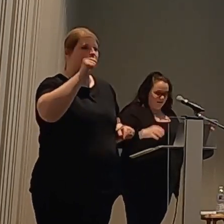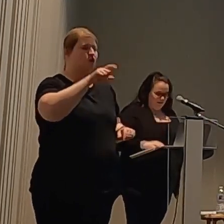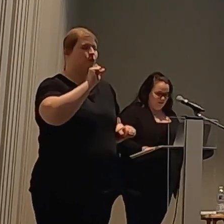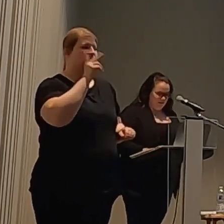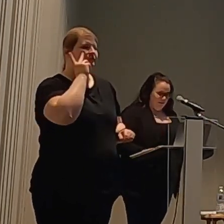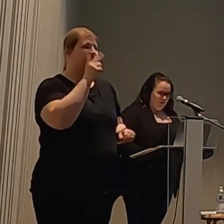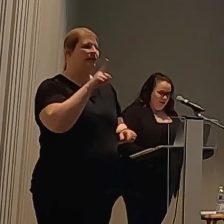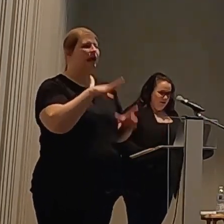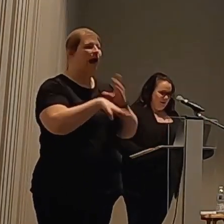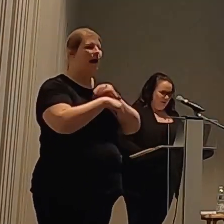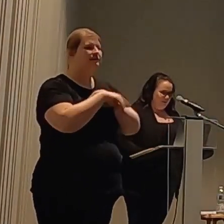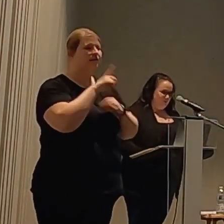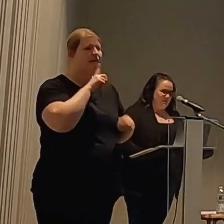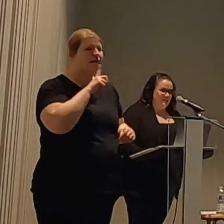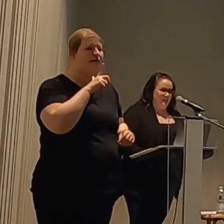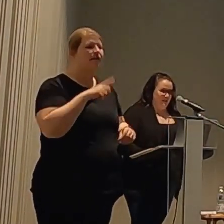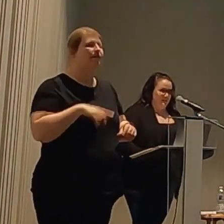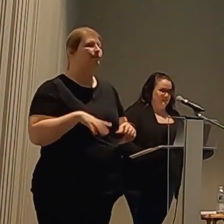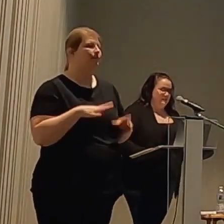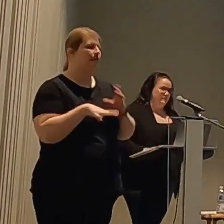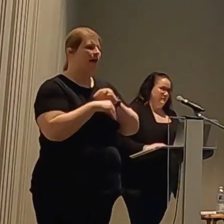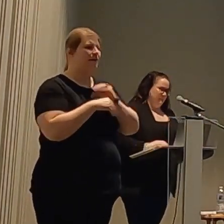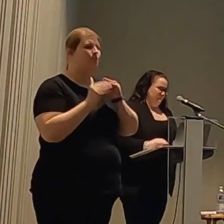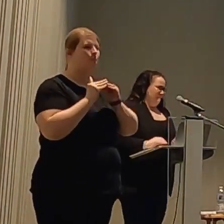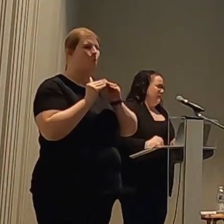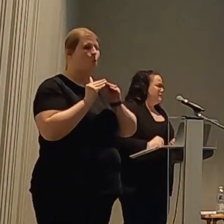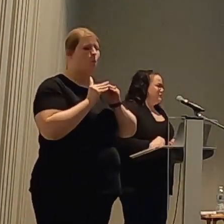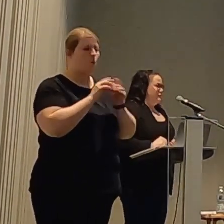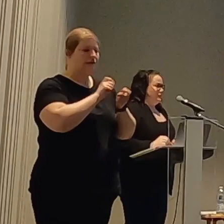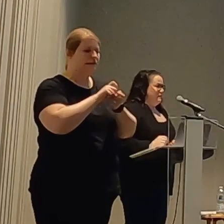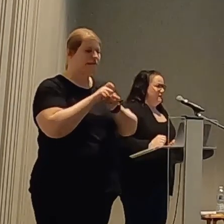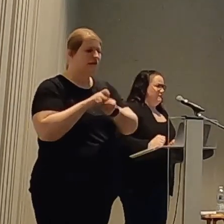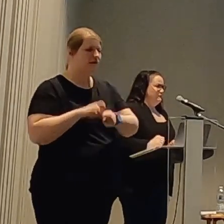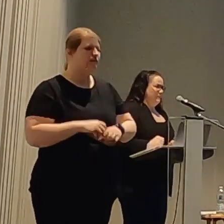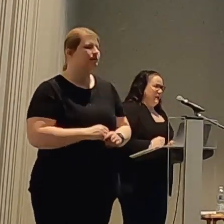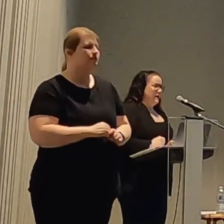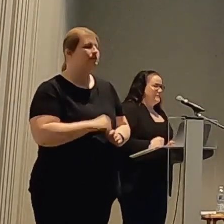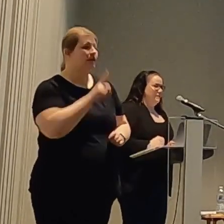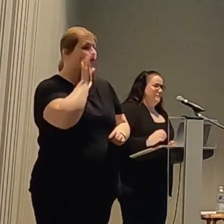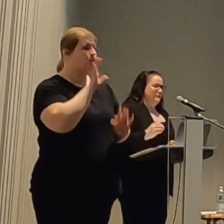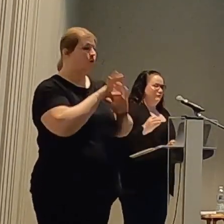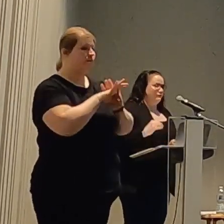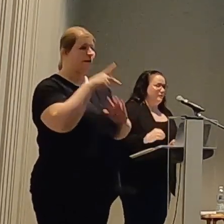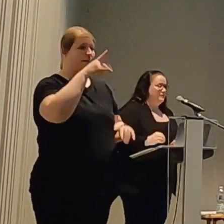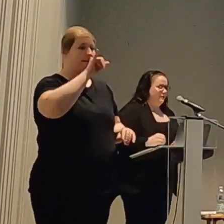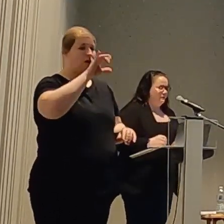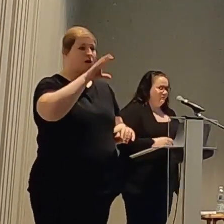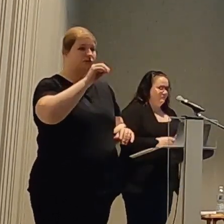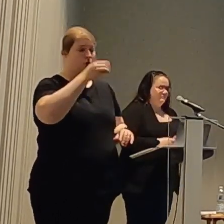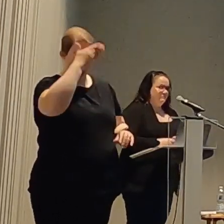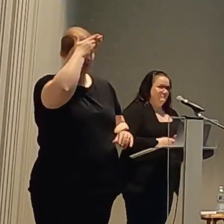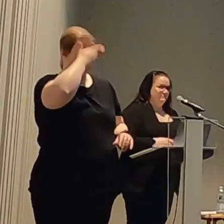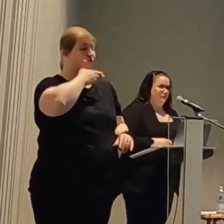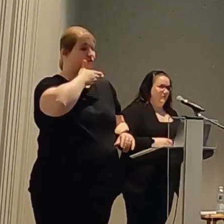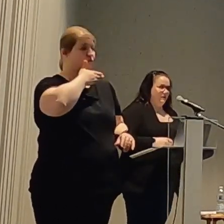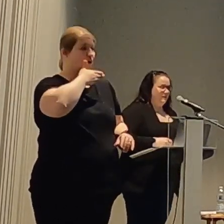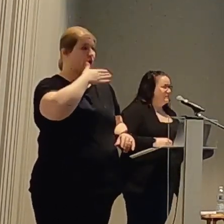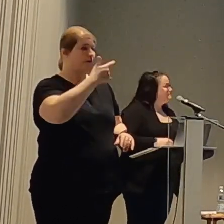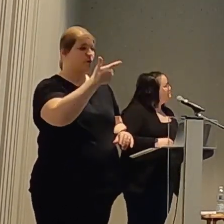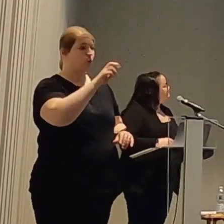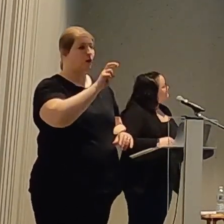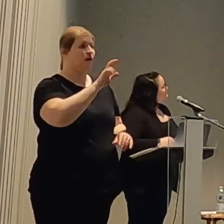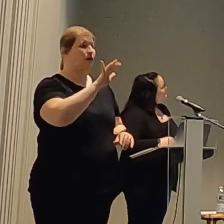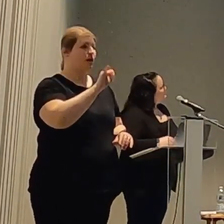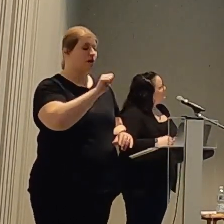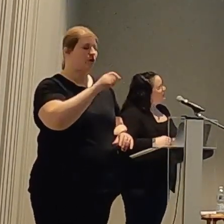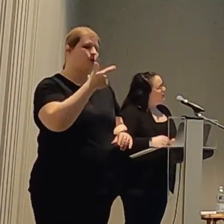adds a light and adds some details. Here's a photograph of Picasso in front of